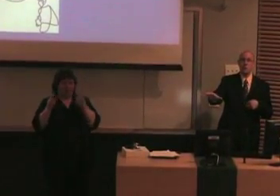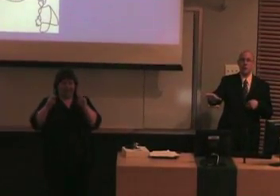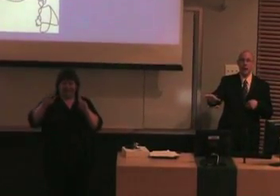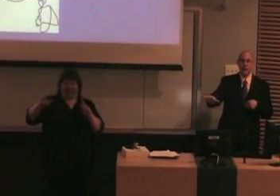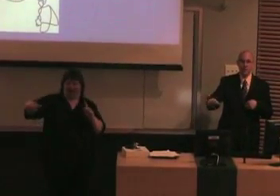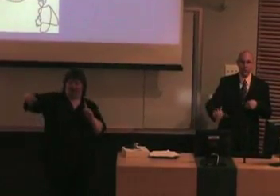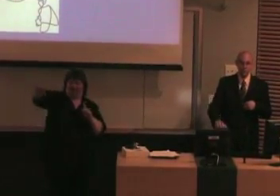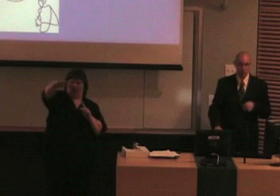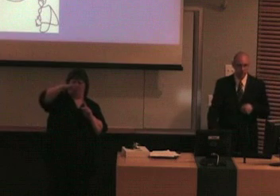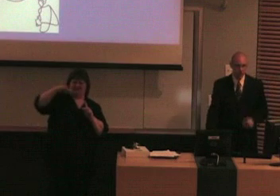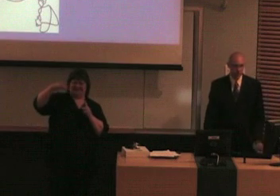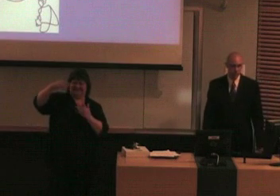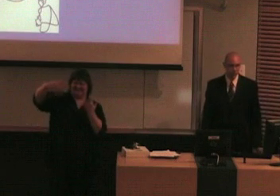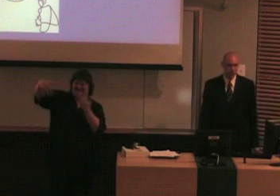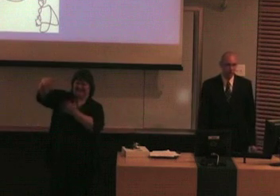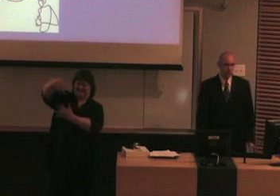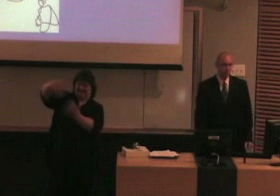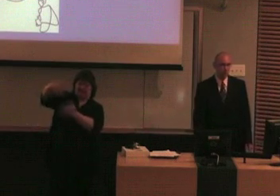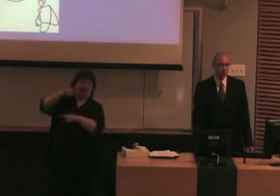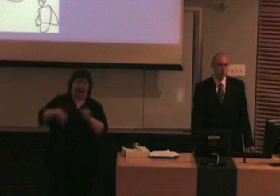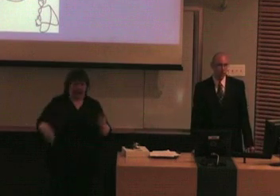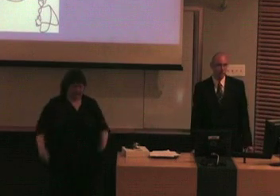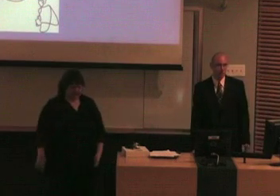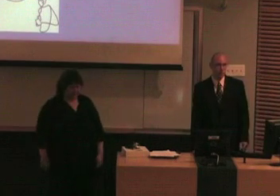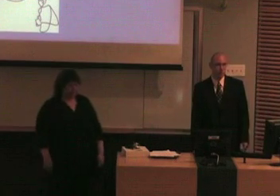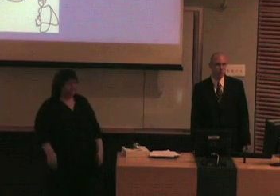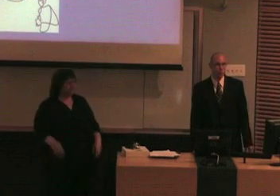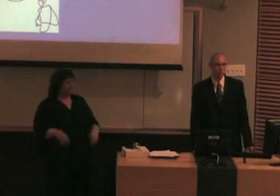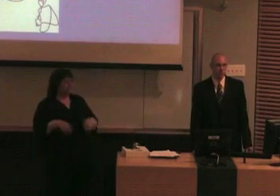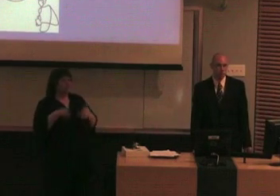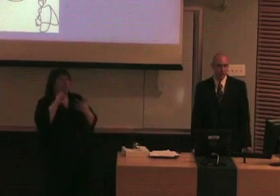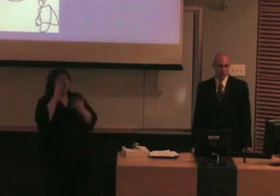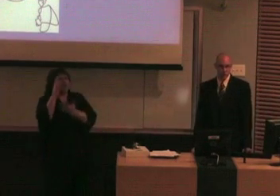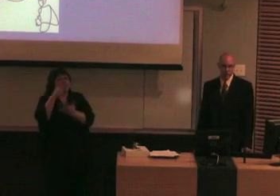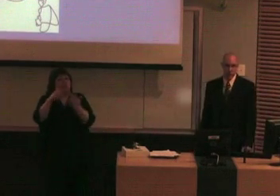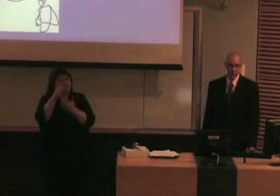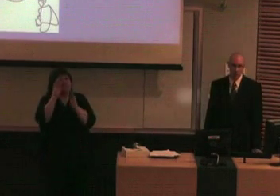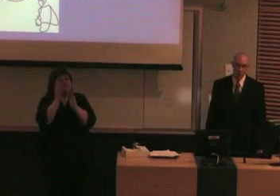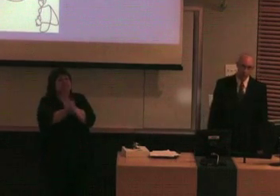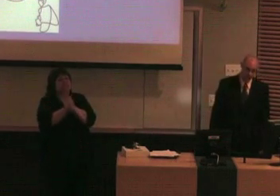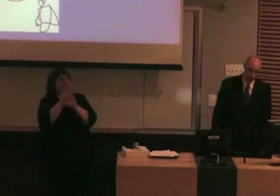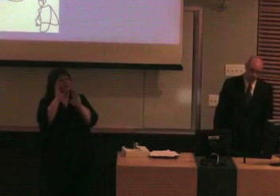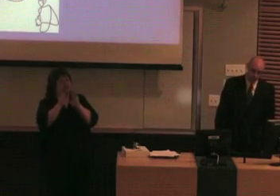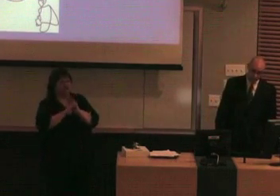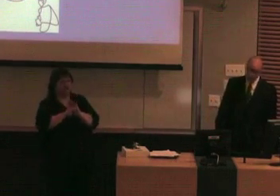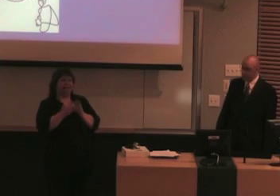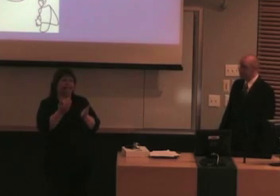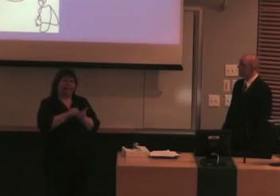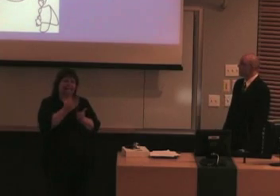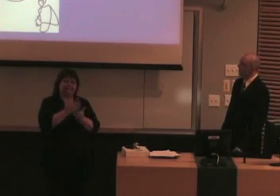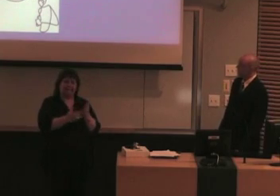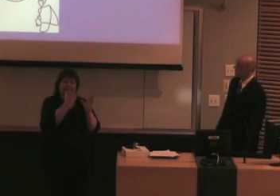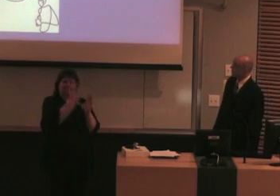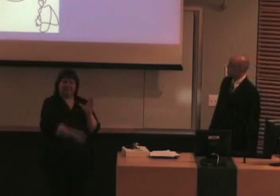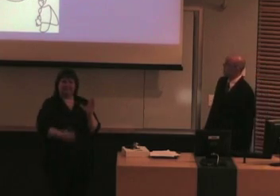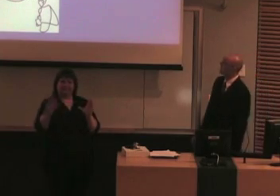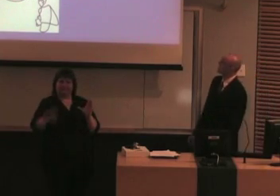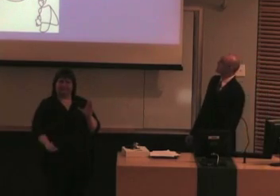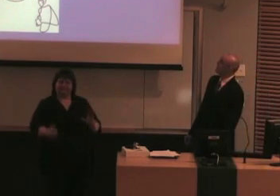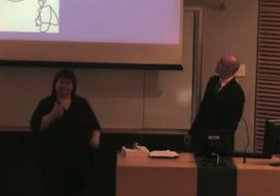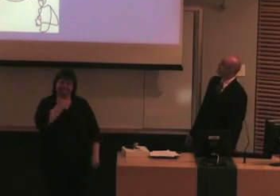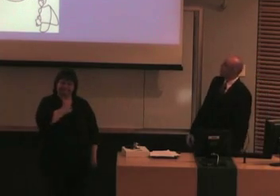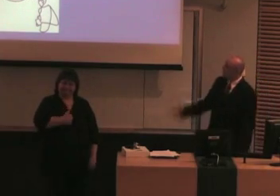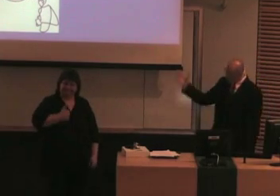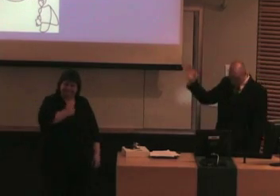else outside you, basically. So you have some social skill pictures here. A couple are missing again. Apologize for